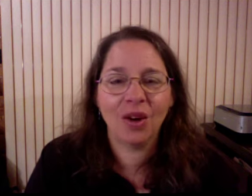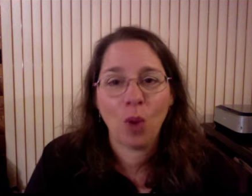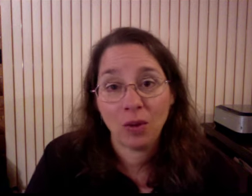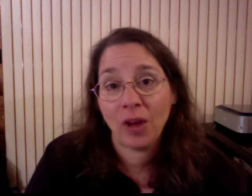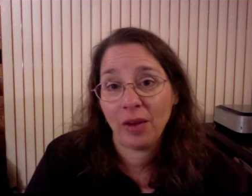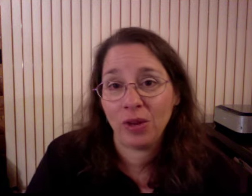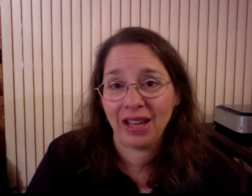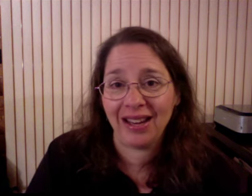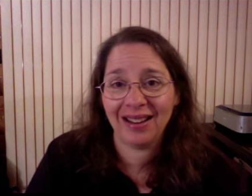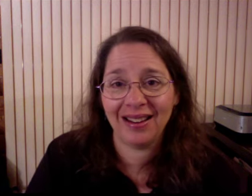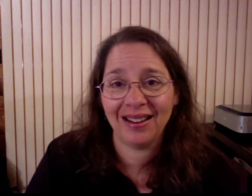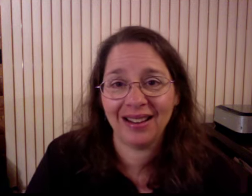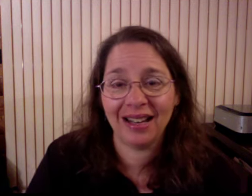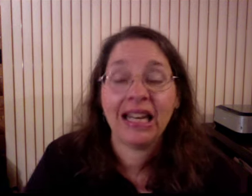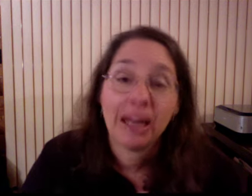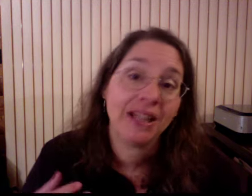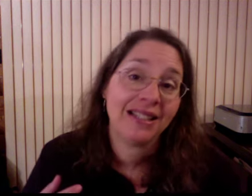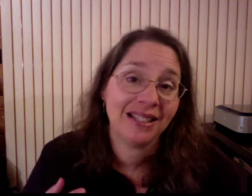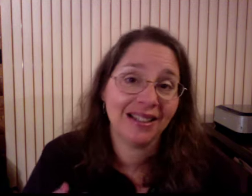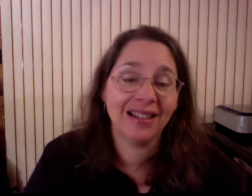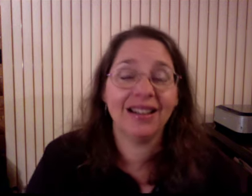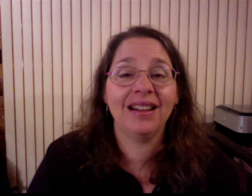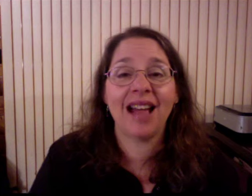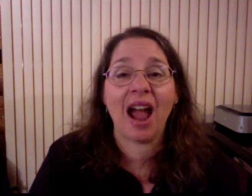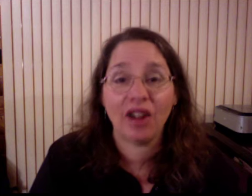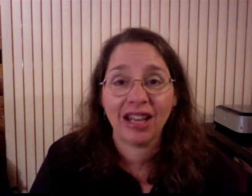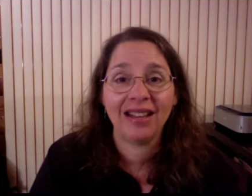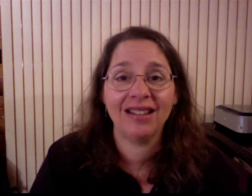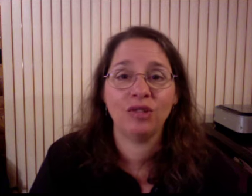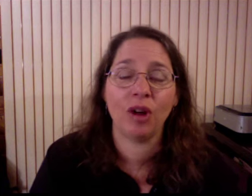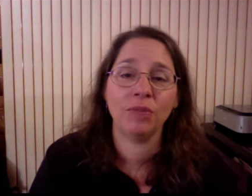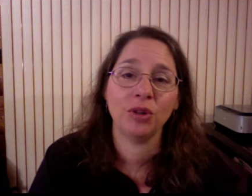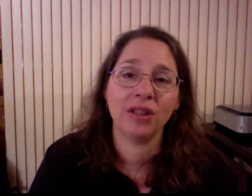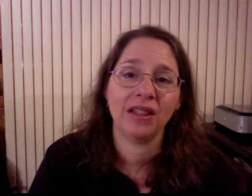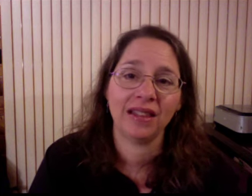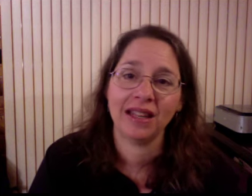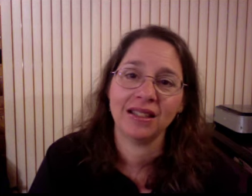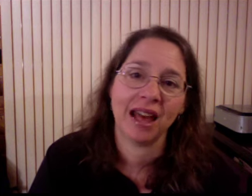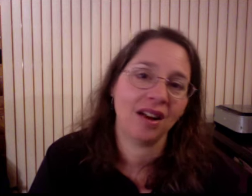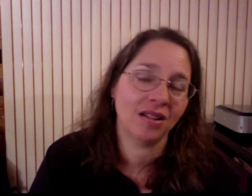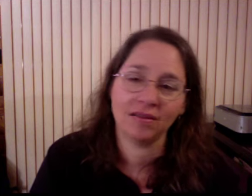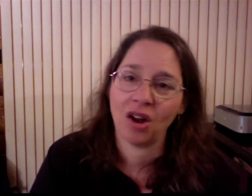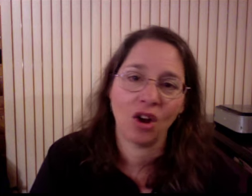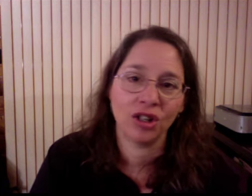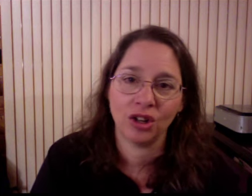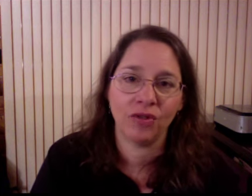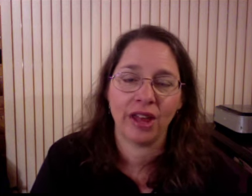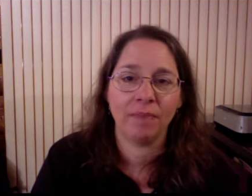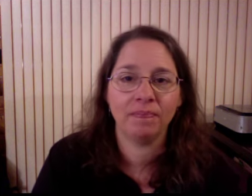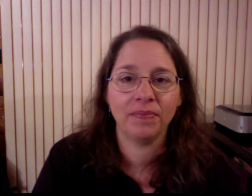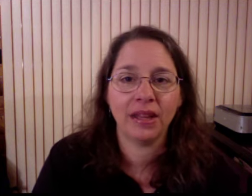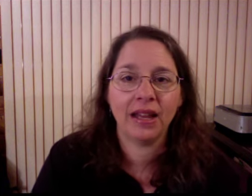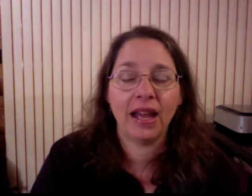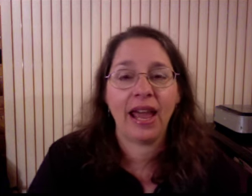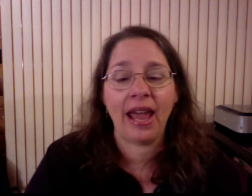One way we limit our kids from doing the things that aren't good for them